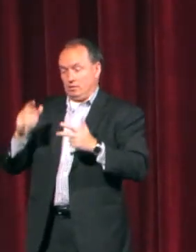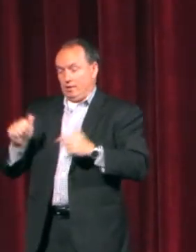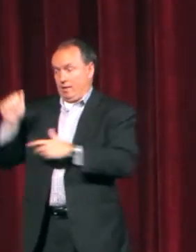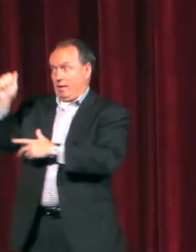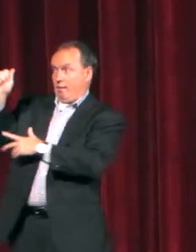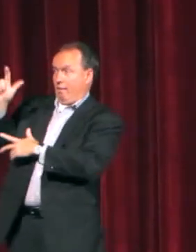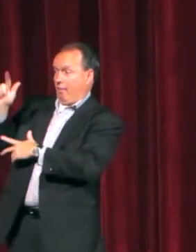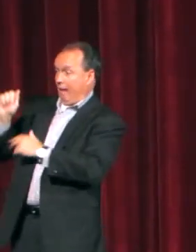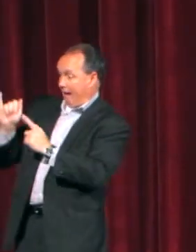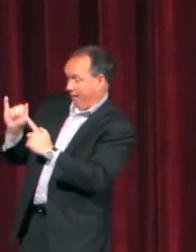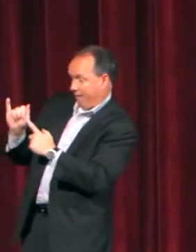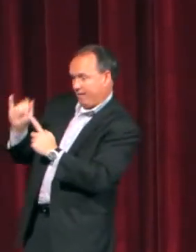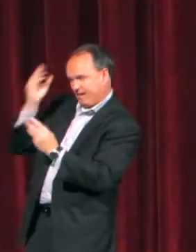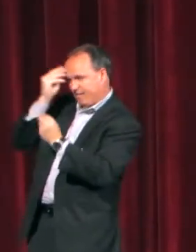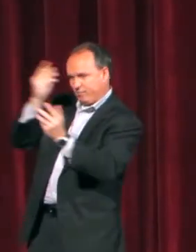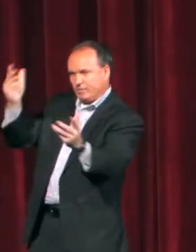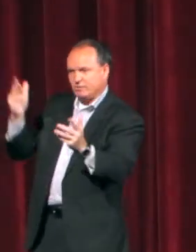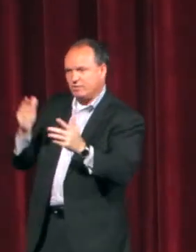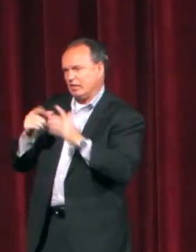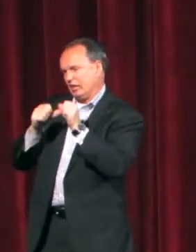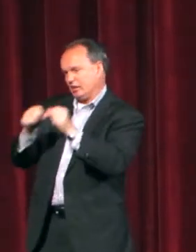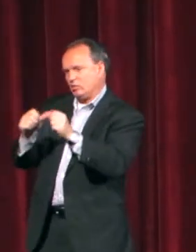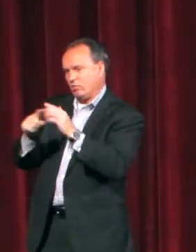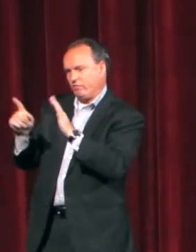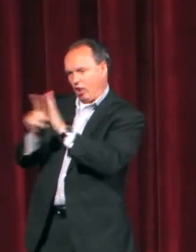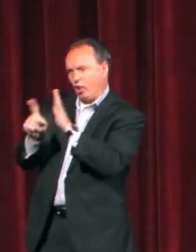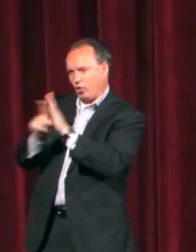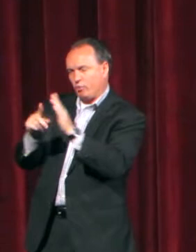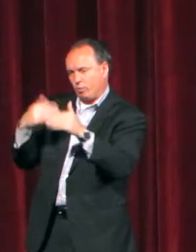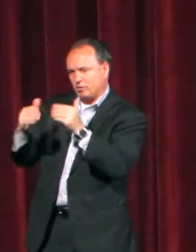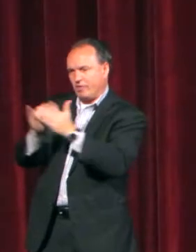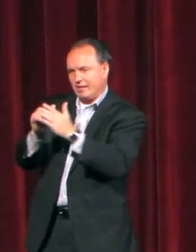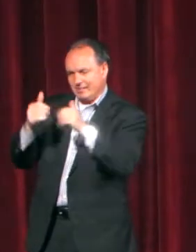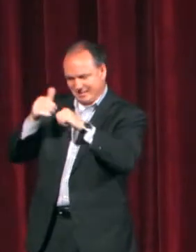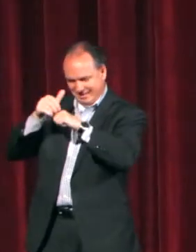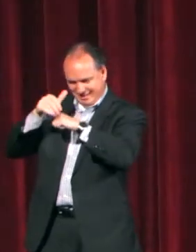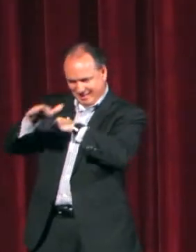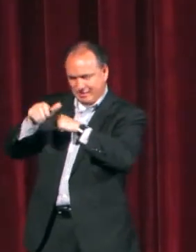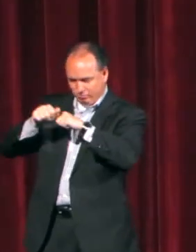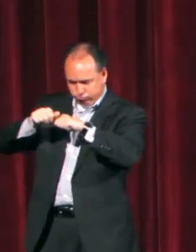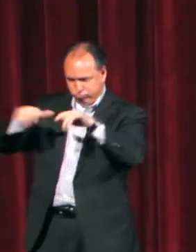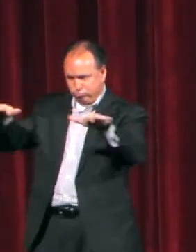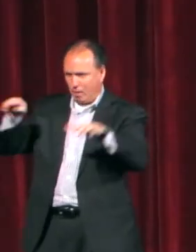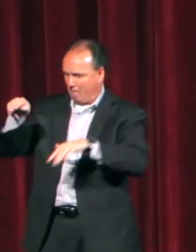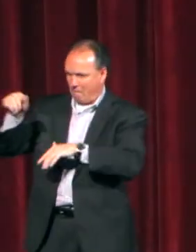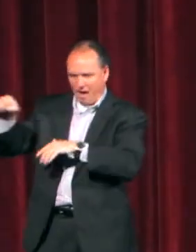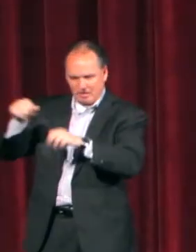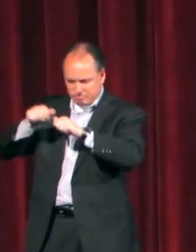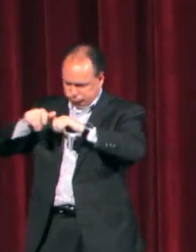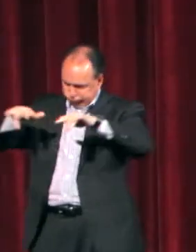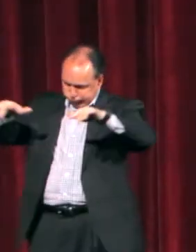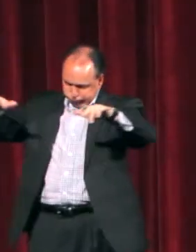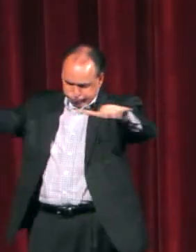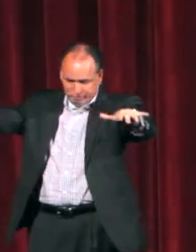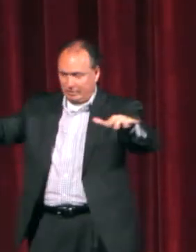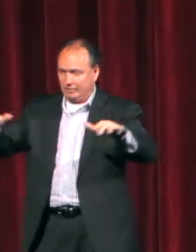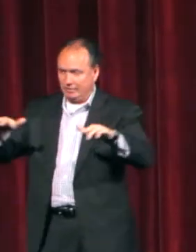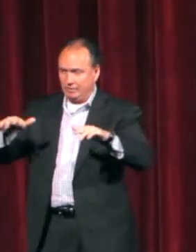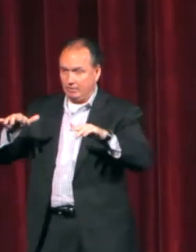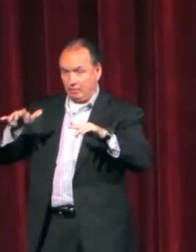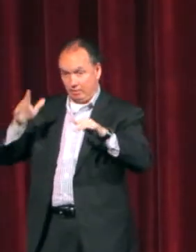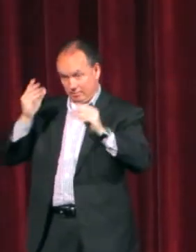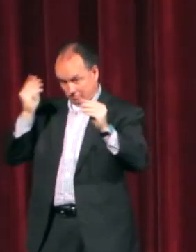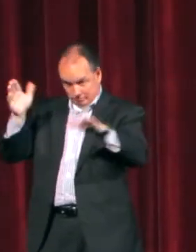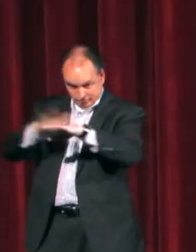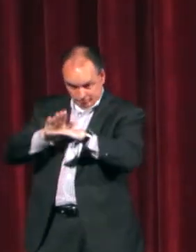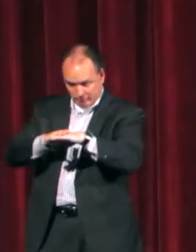of the alert process. So the alert process, like I said earlier, it sends out a mass notification or letting other people know the potential problem that they